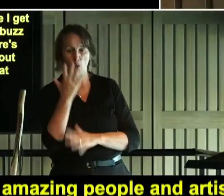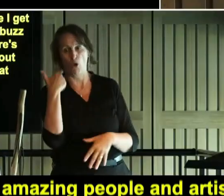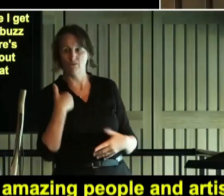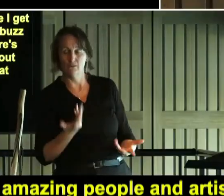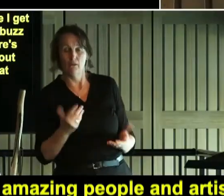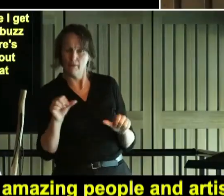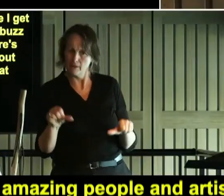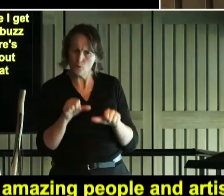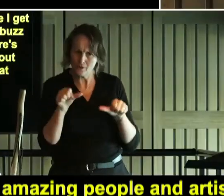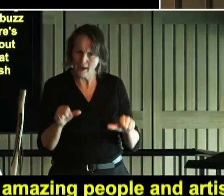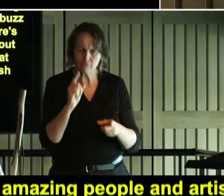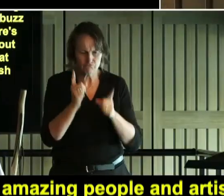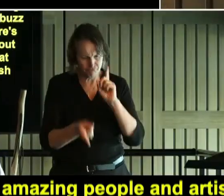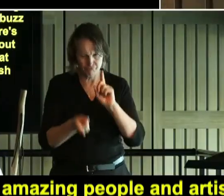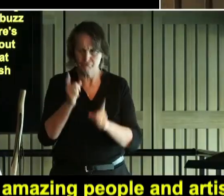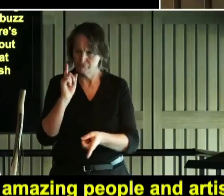fine.